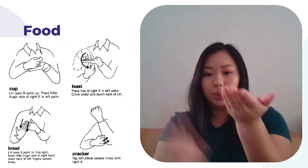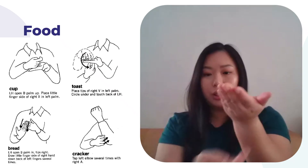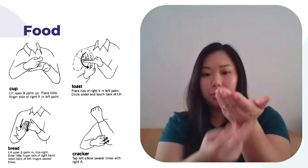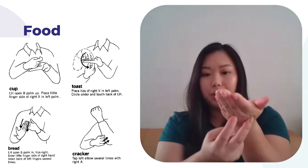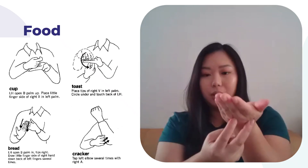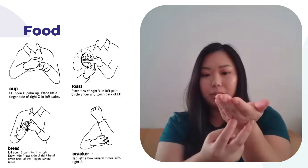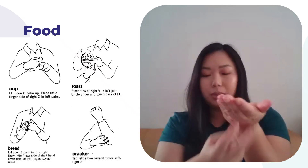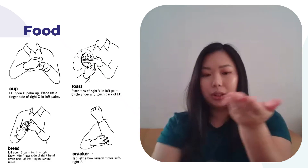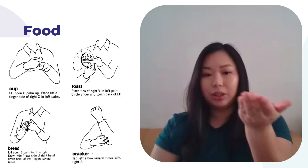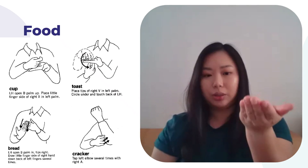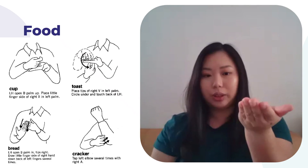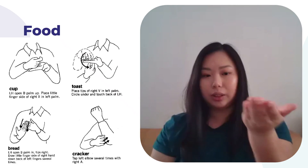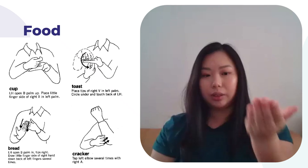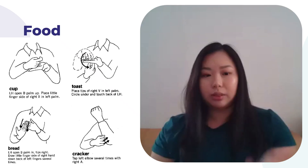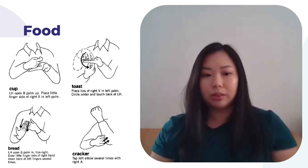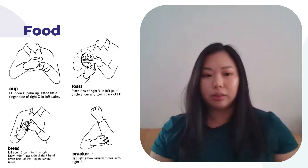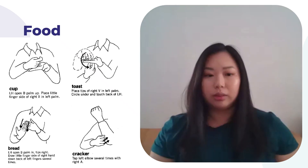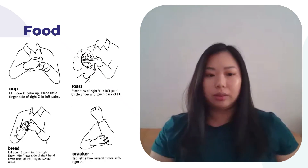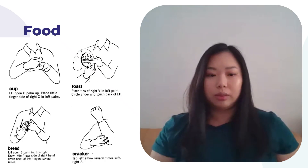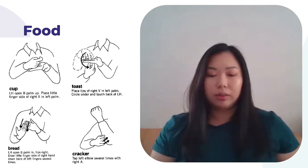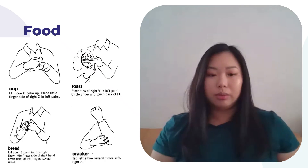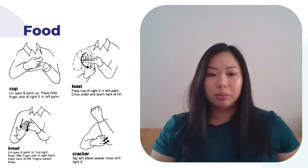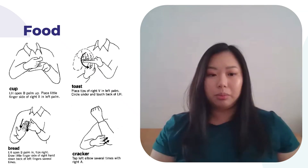top and bottom. Toast.